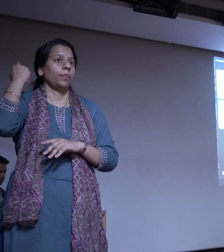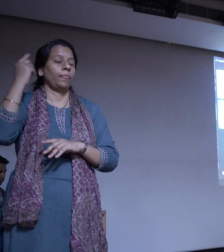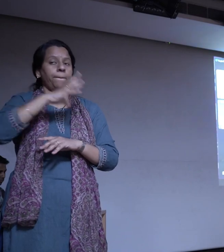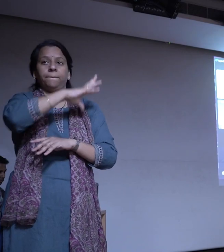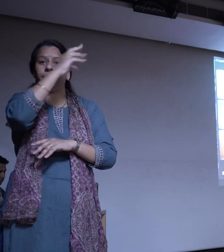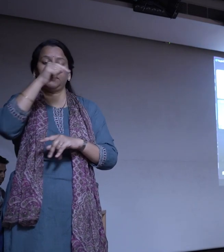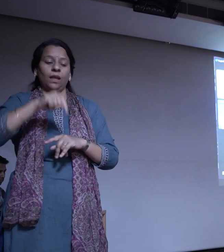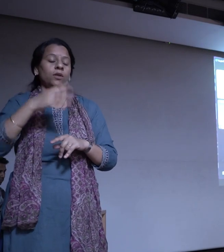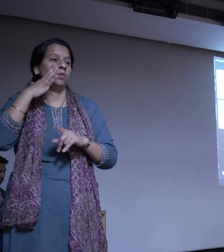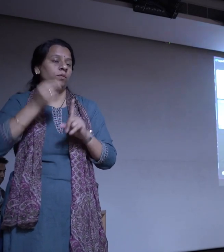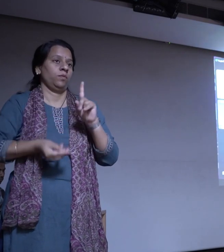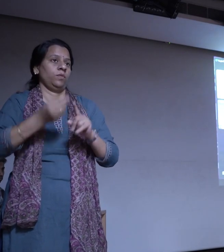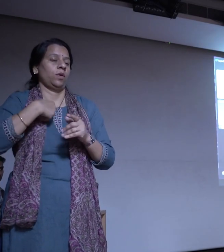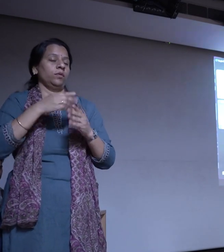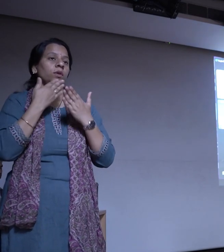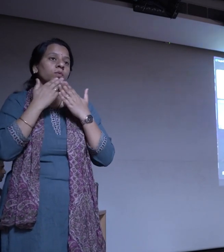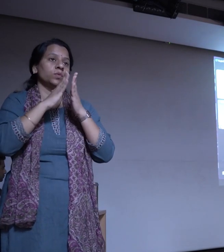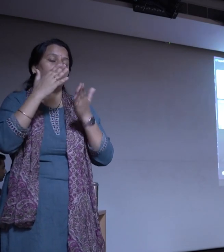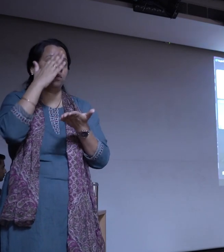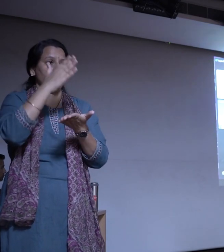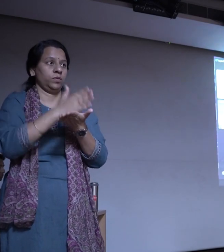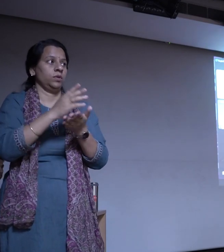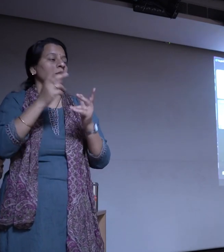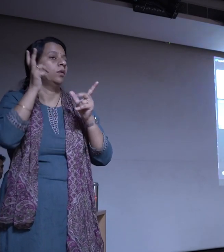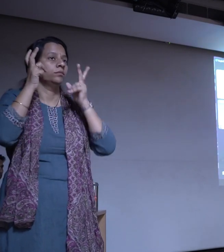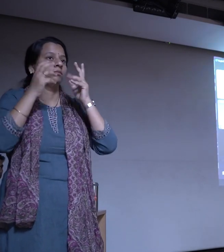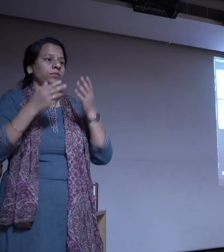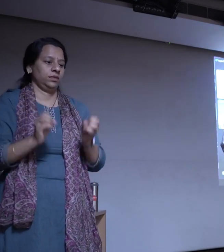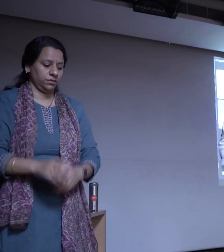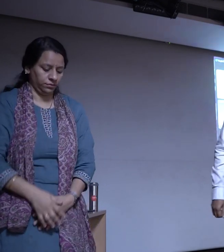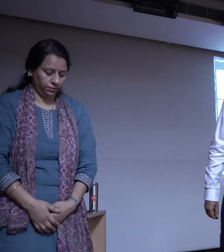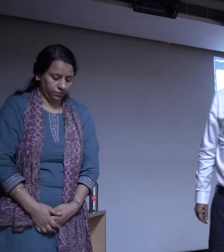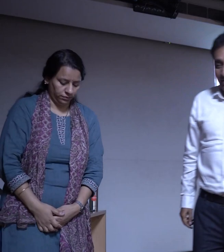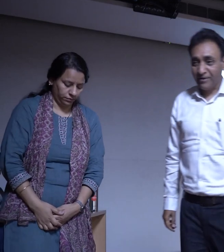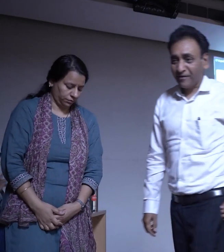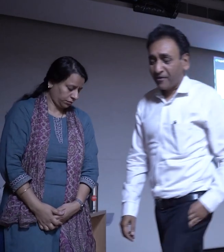presentations thank you so much I will stop here and let's start listening to the